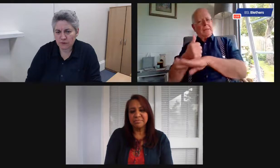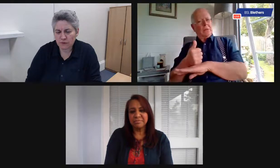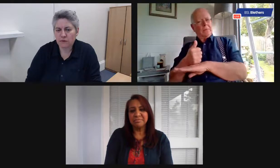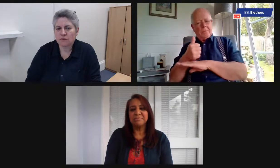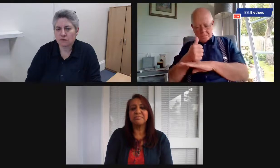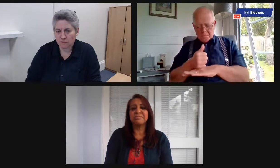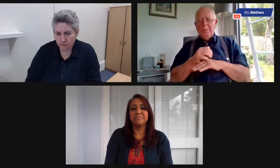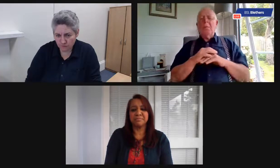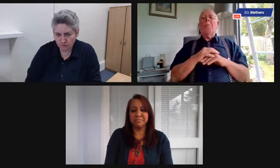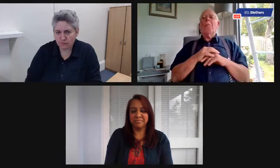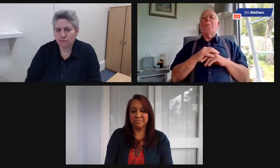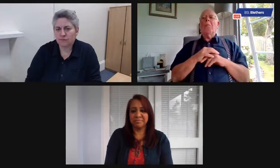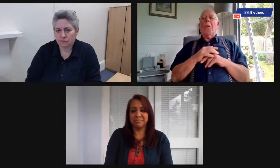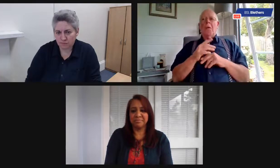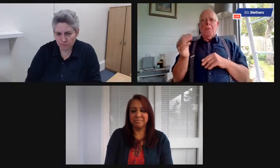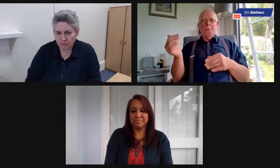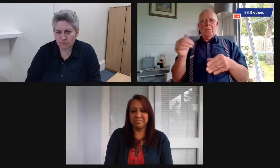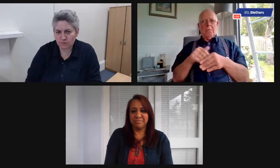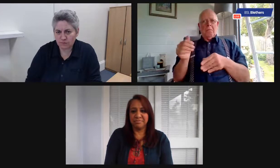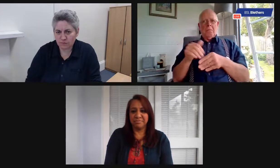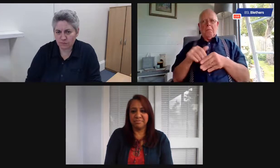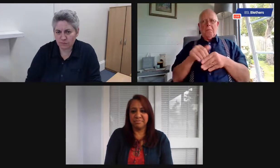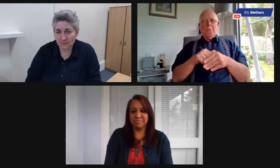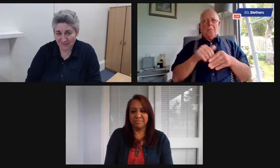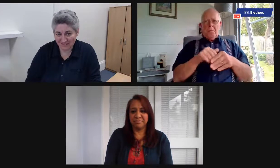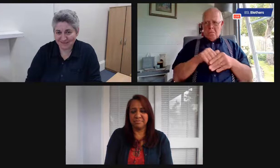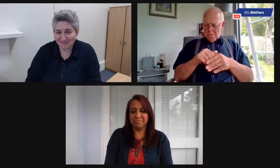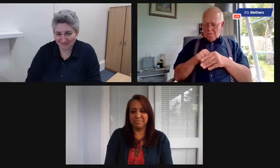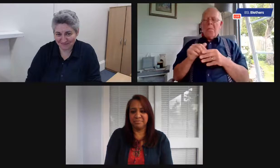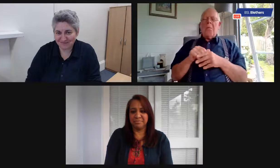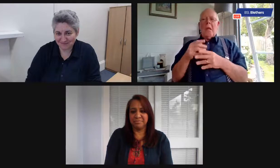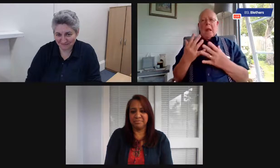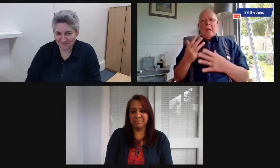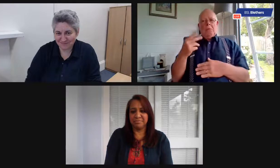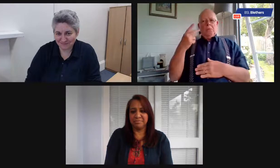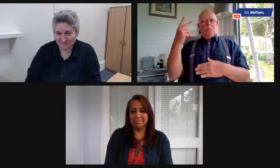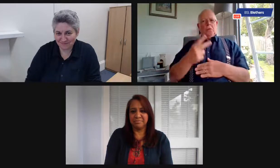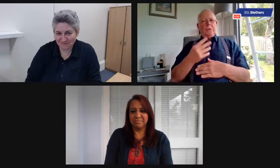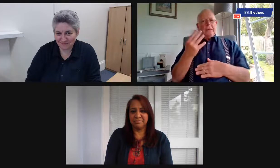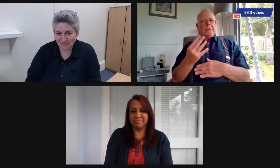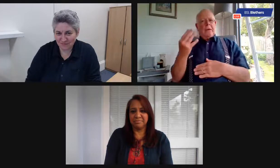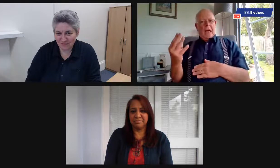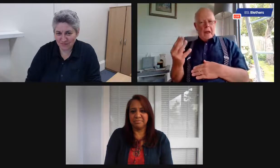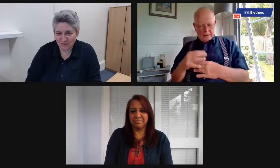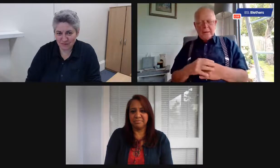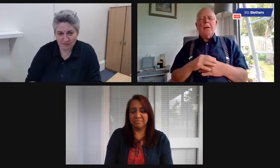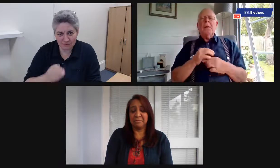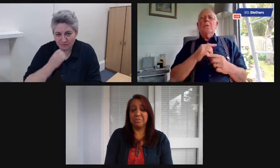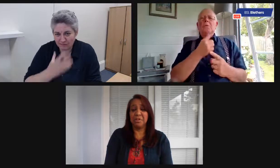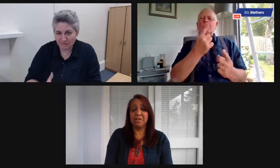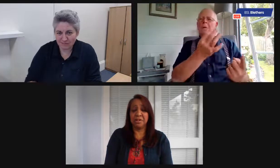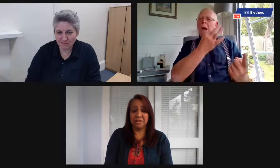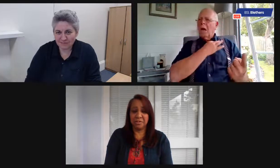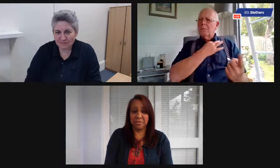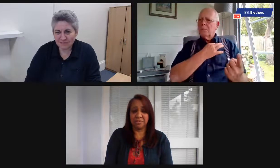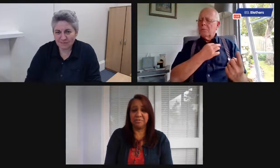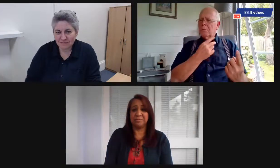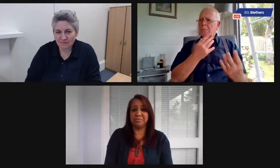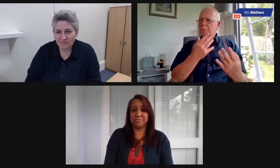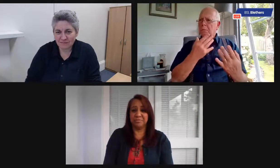up. I set that up in 2019. And since then, lots of people have joined. There are 299